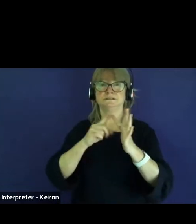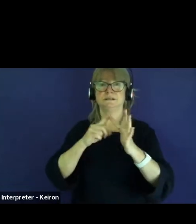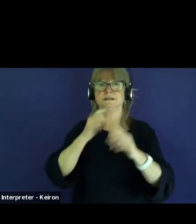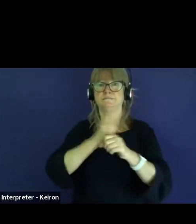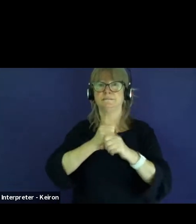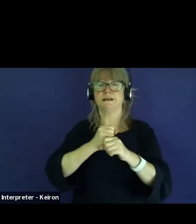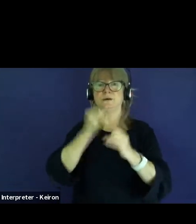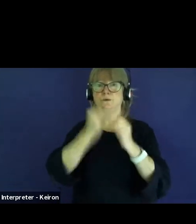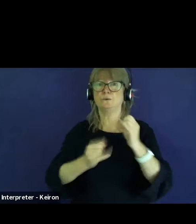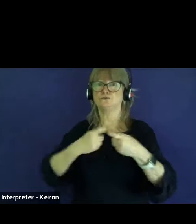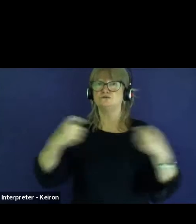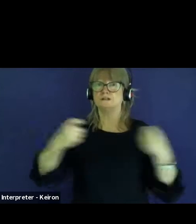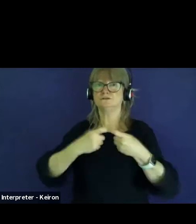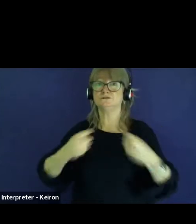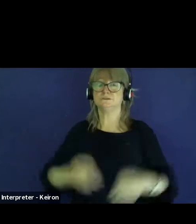10 more seconds.